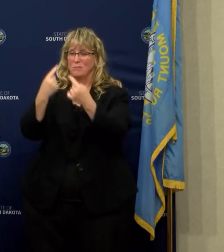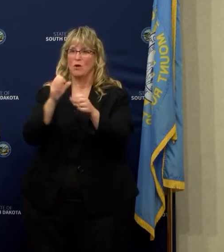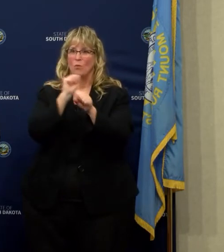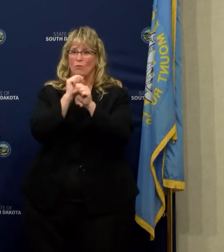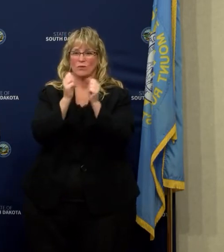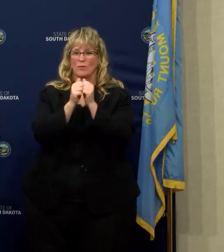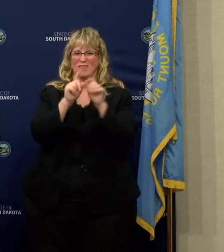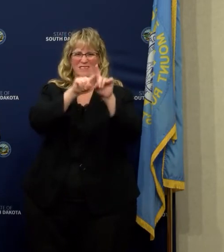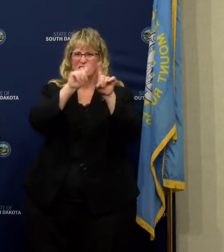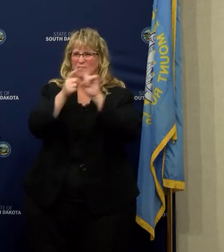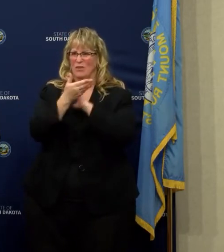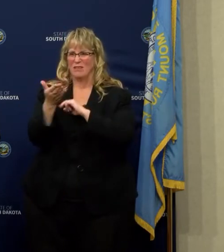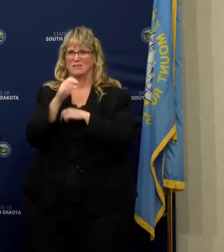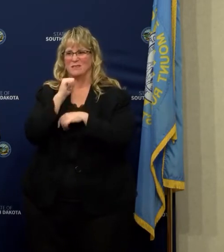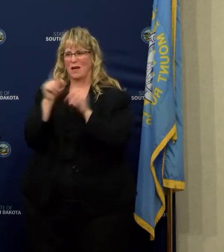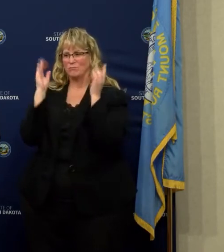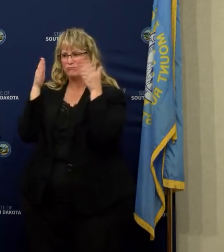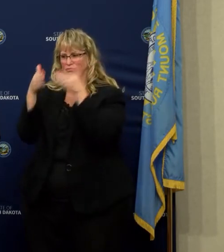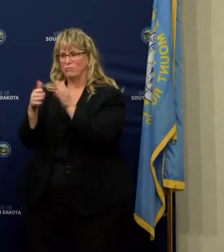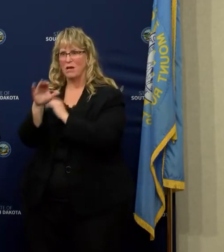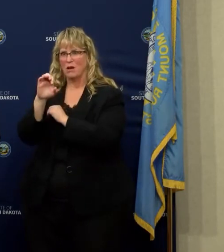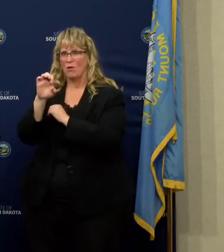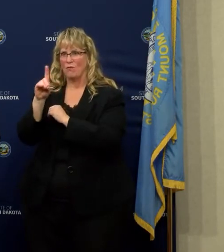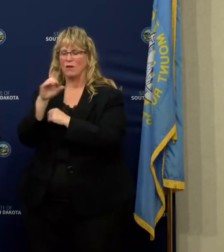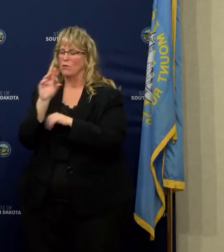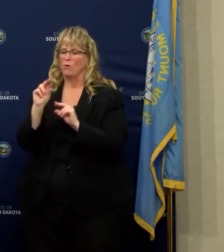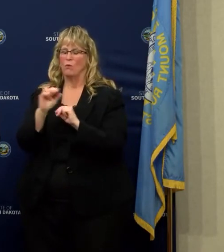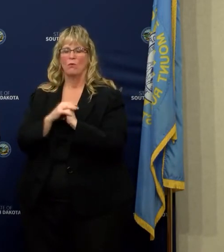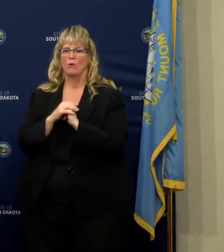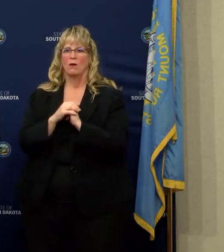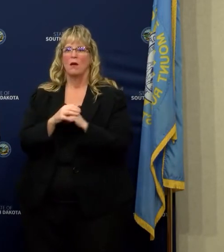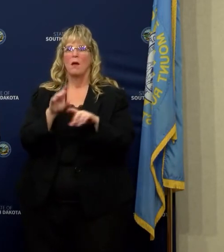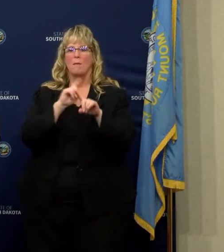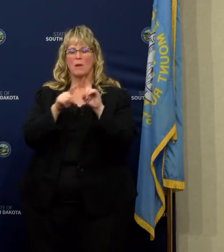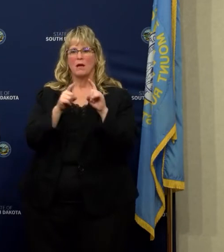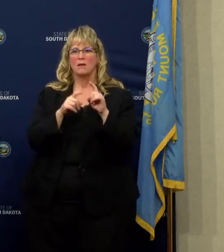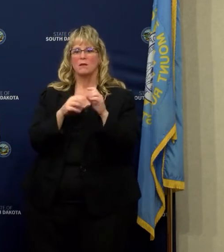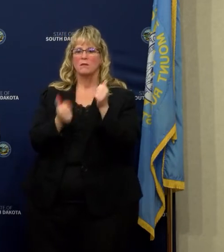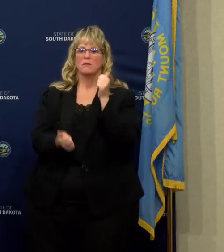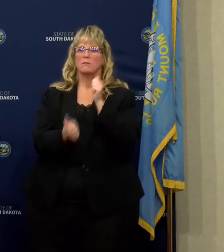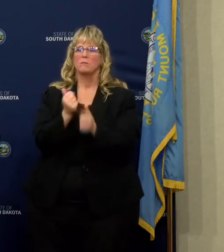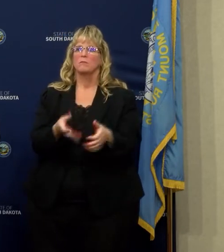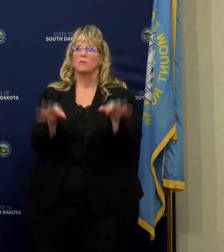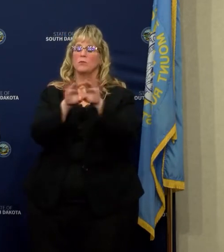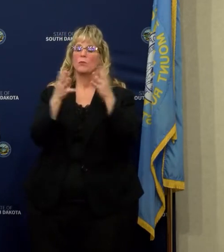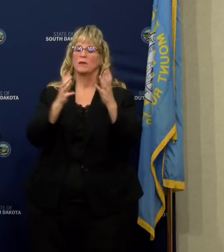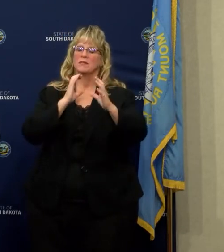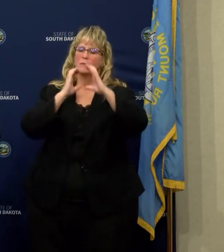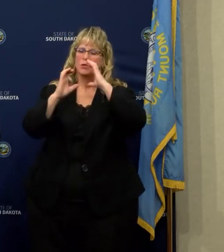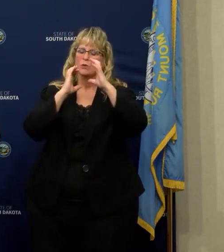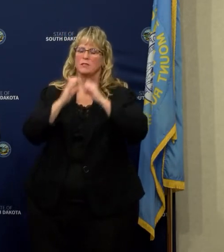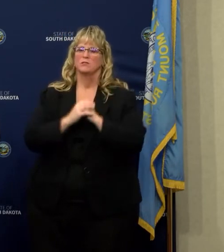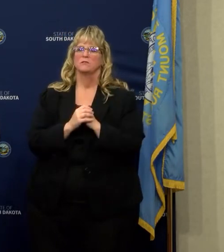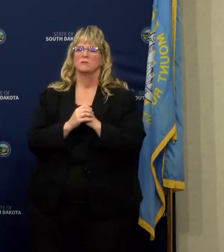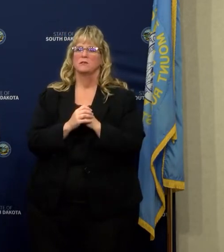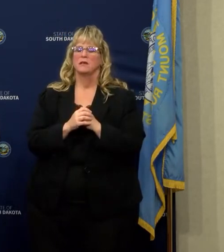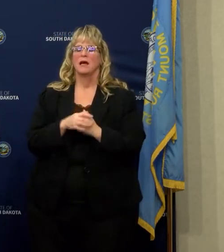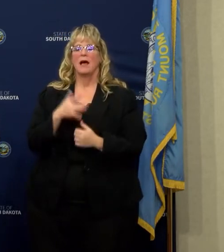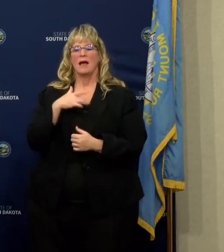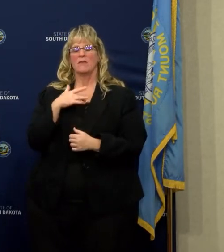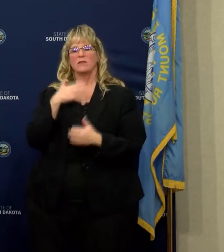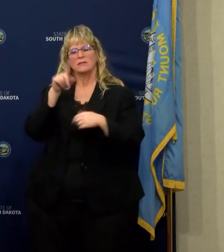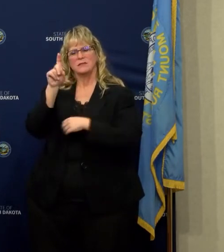issues where the key to accomplishing those issues was communication. And I felt it was necessary, and I'm